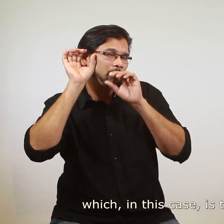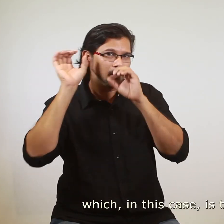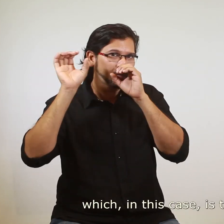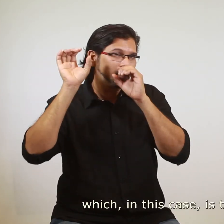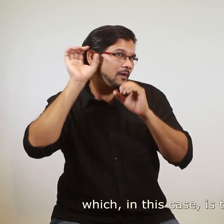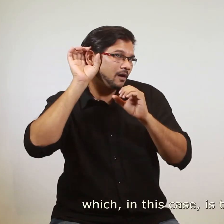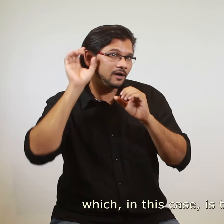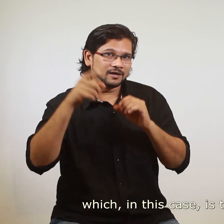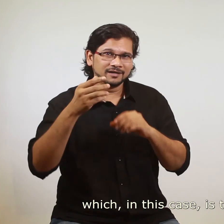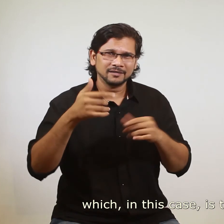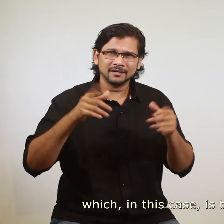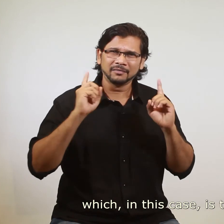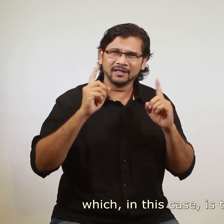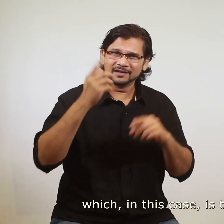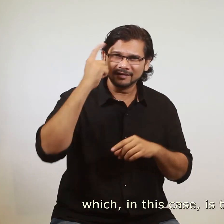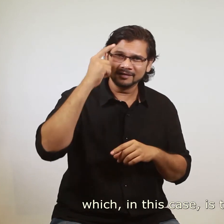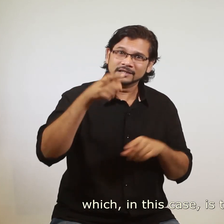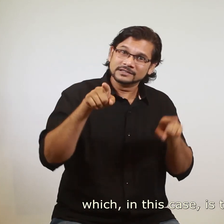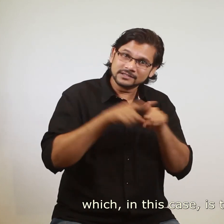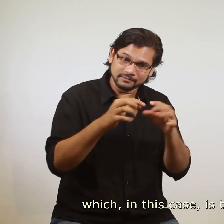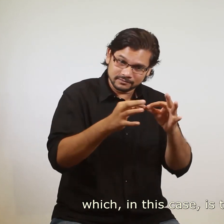Which, in this case, is the thread.